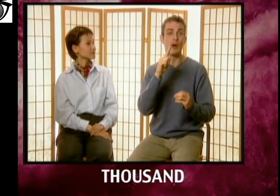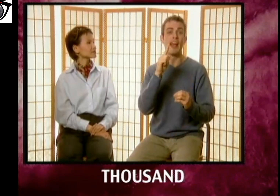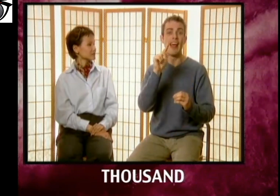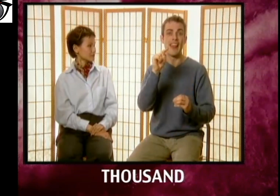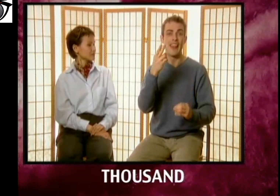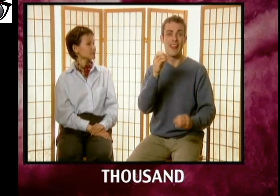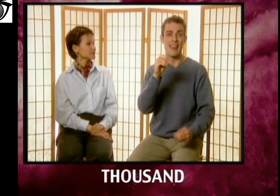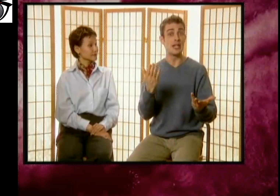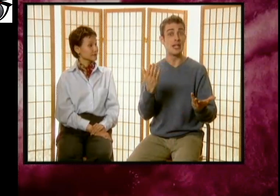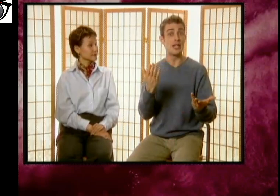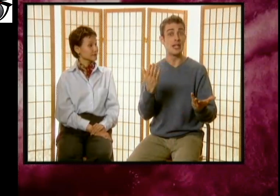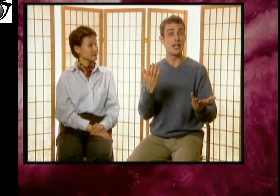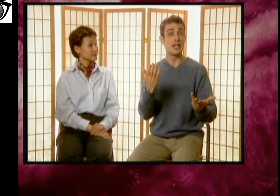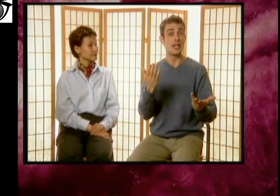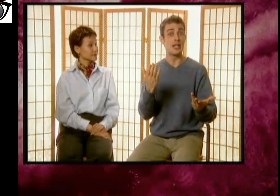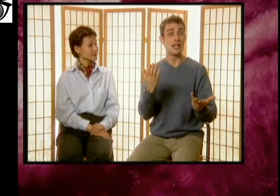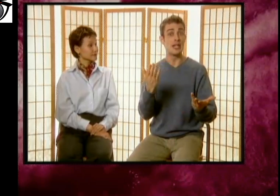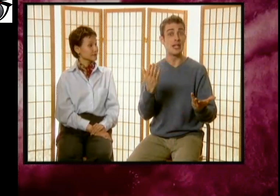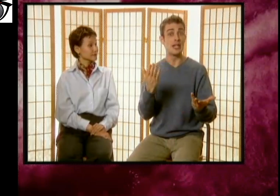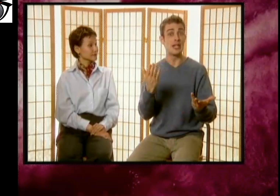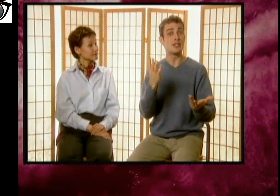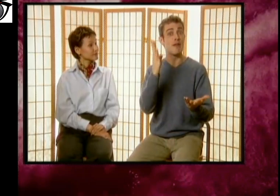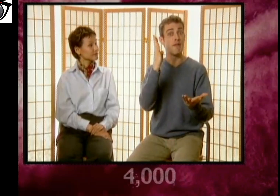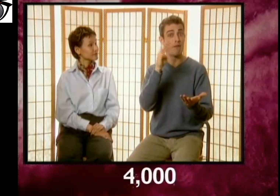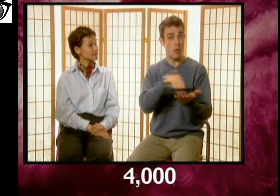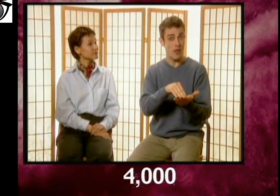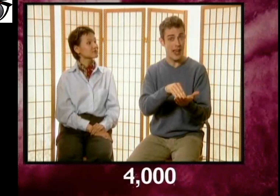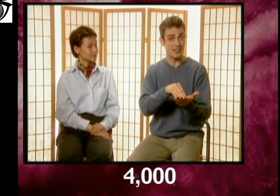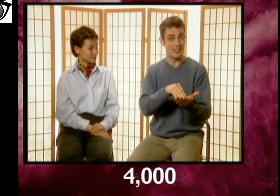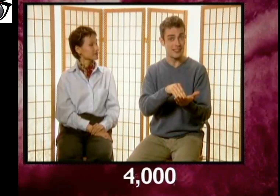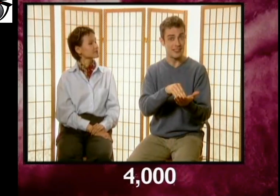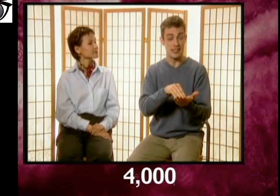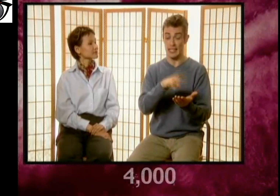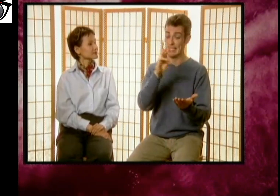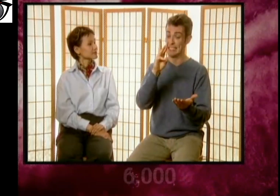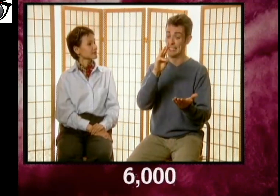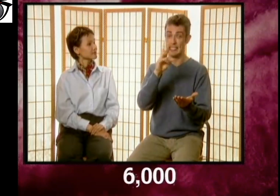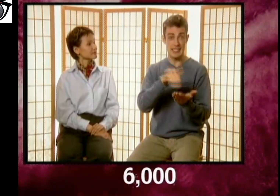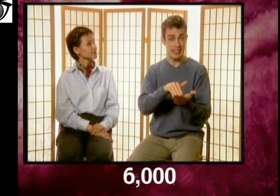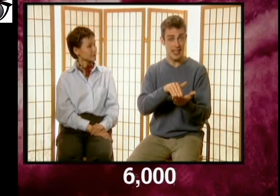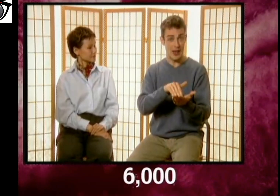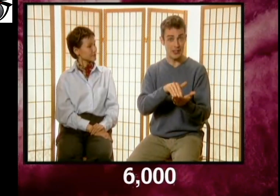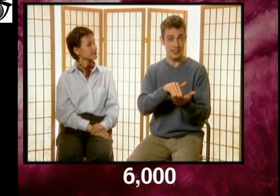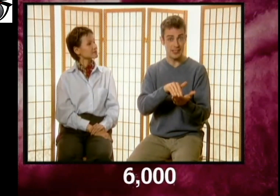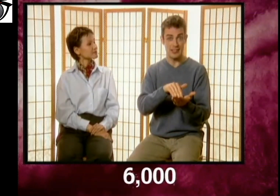numeral for thousands. And here's 4,000,